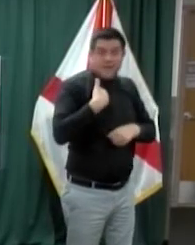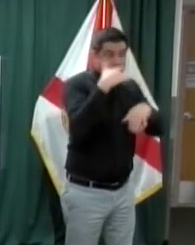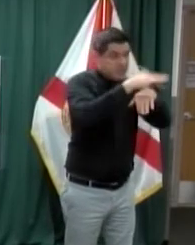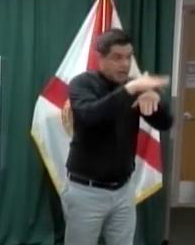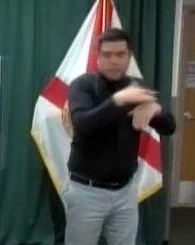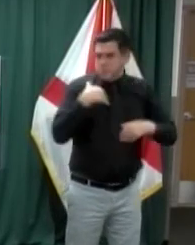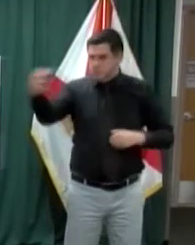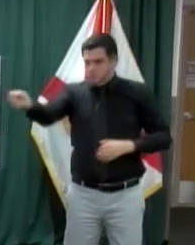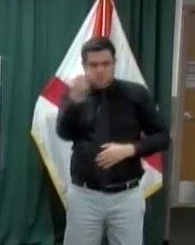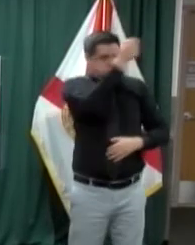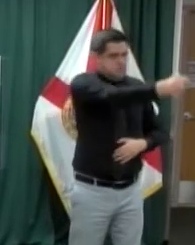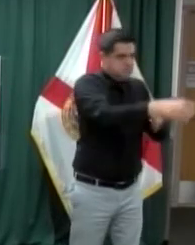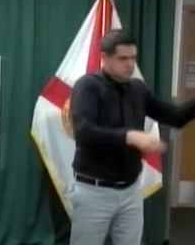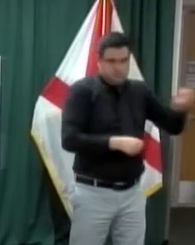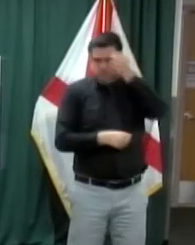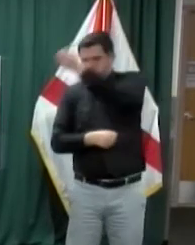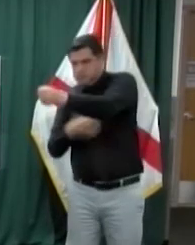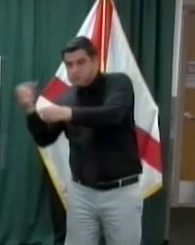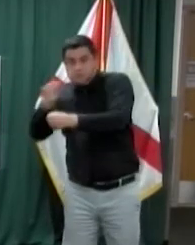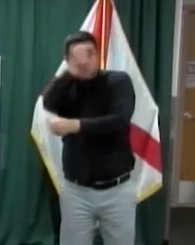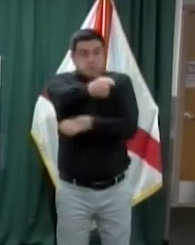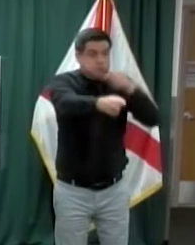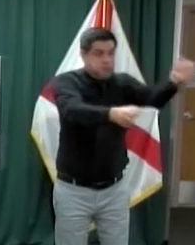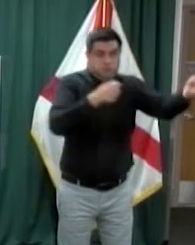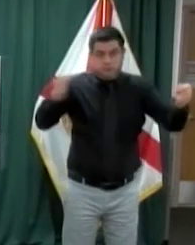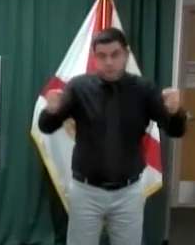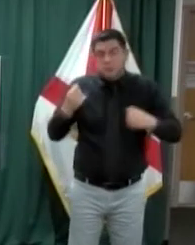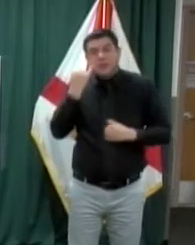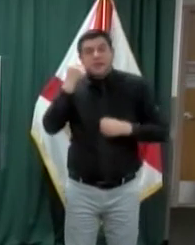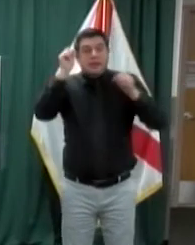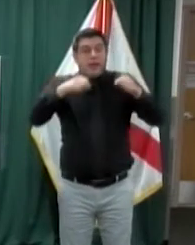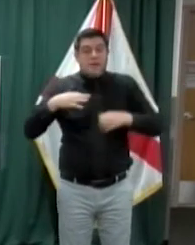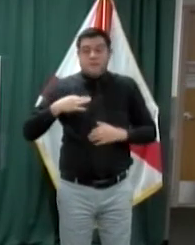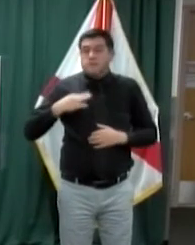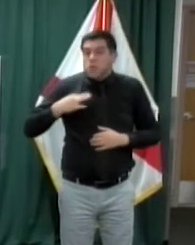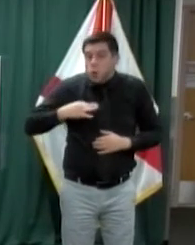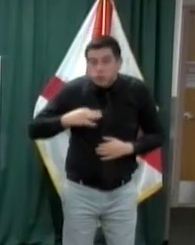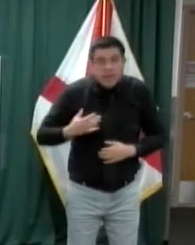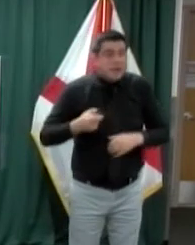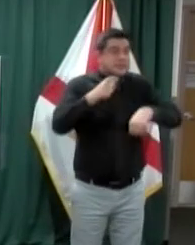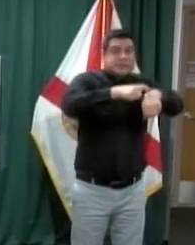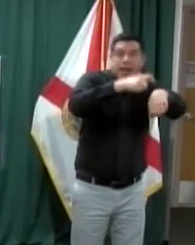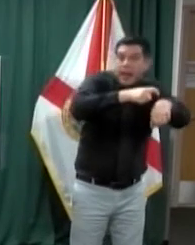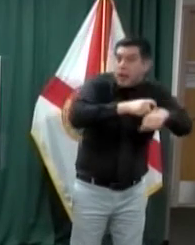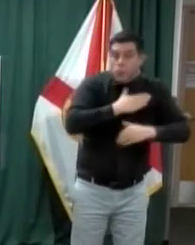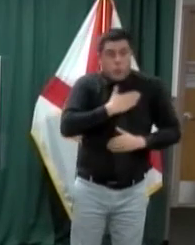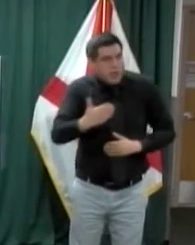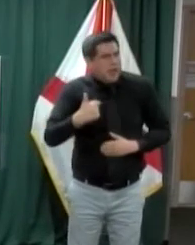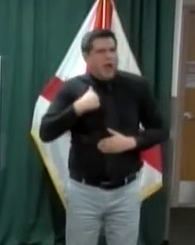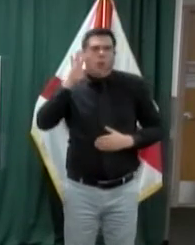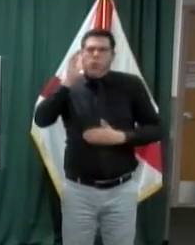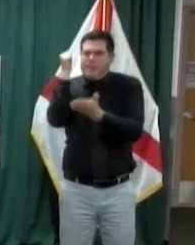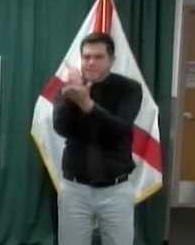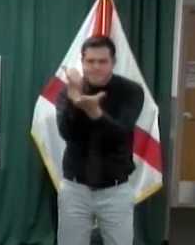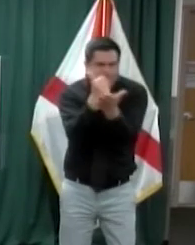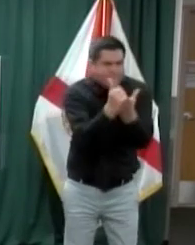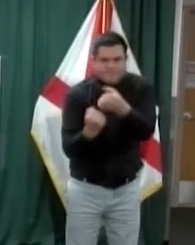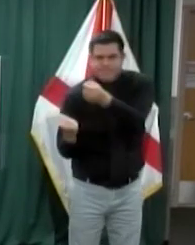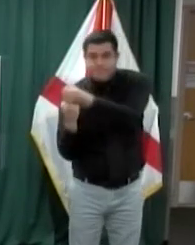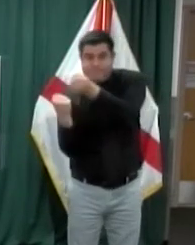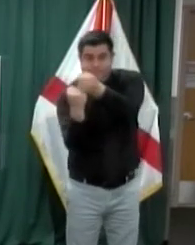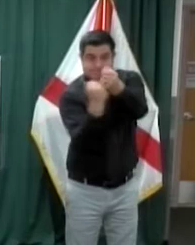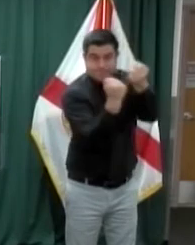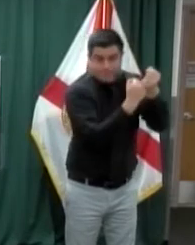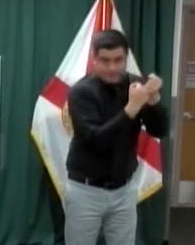this time in humanitarian outreach. 60% of our activity right now is in connecting individuals to